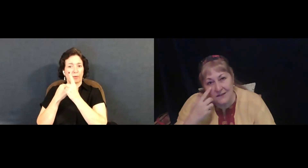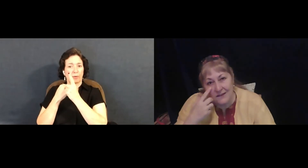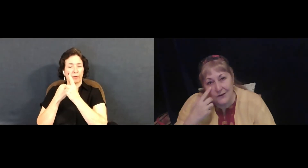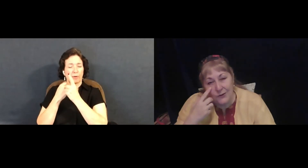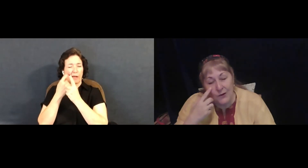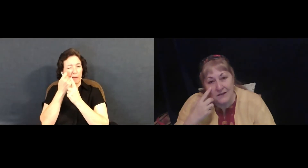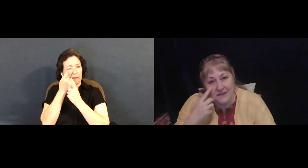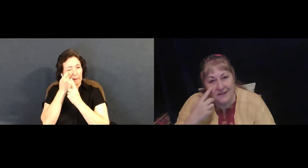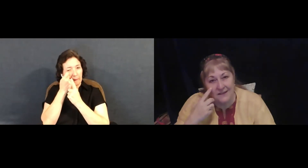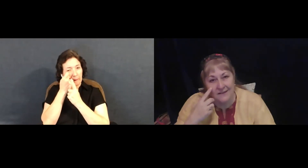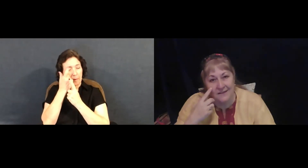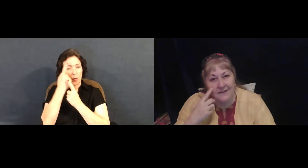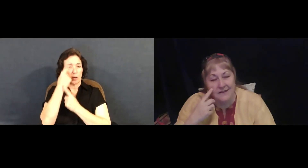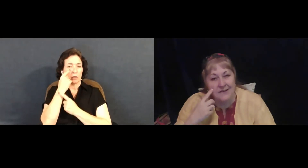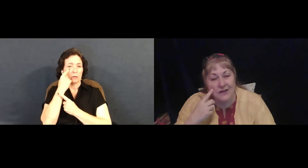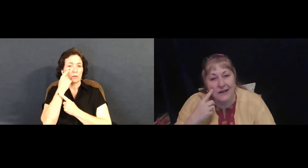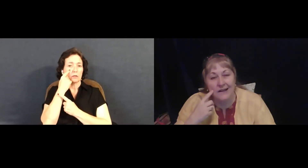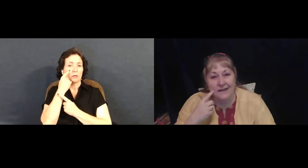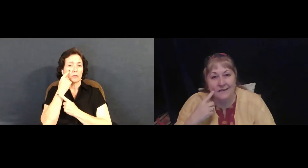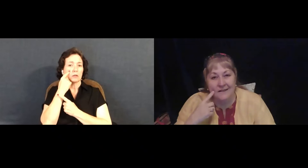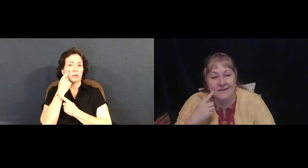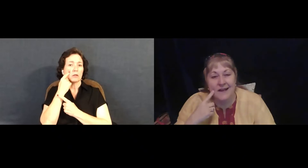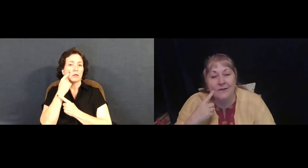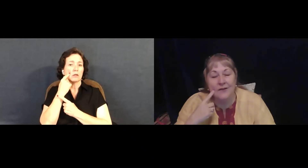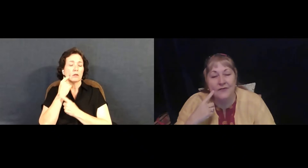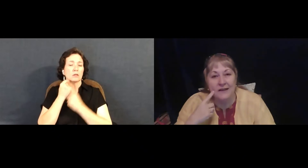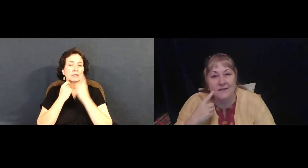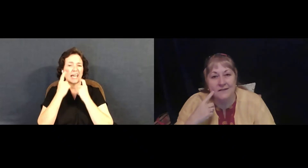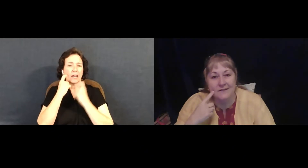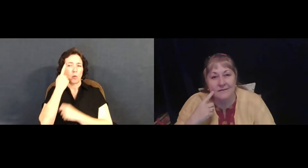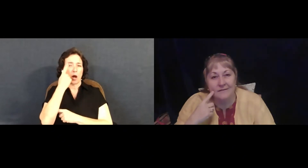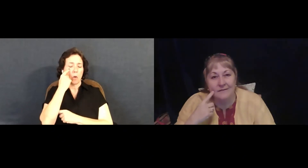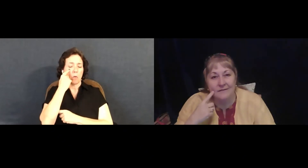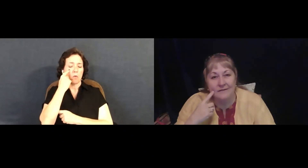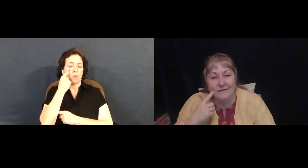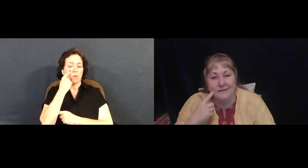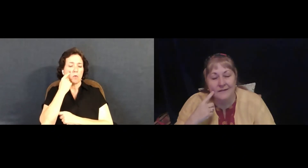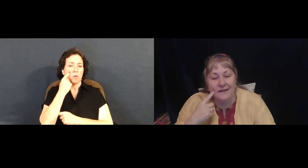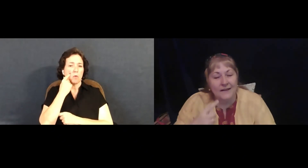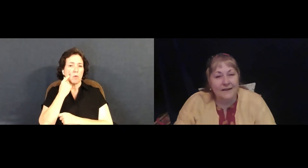just one tear trickling down her face.